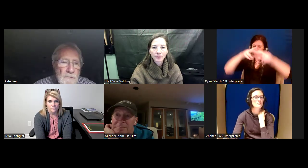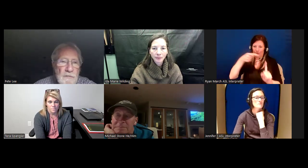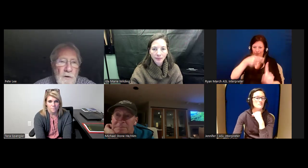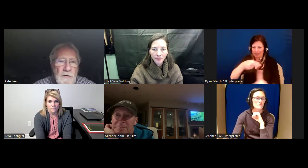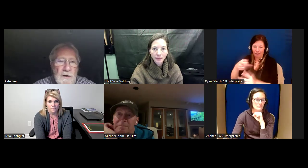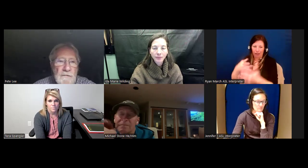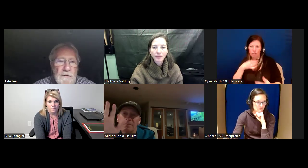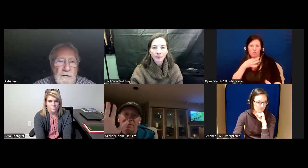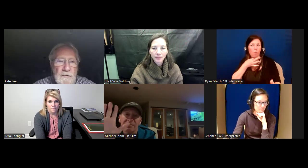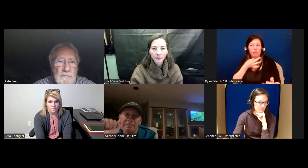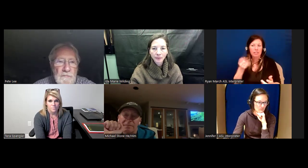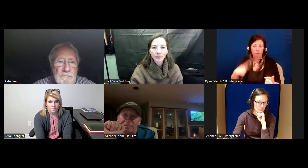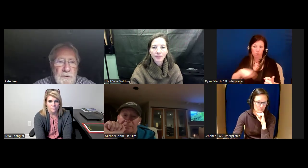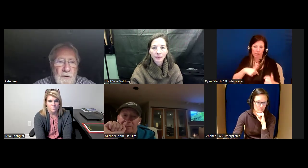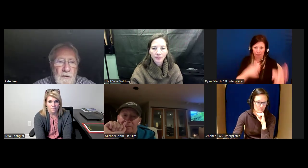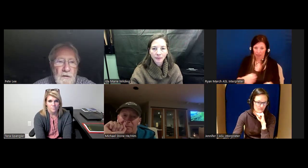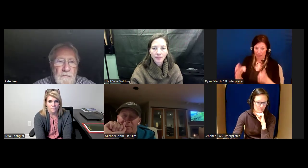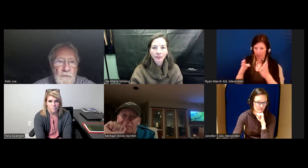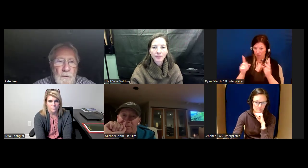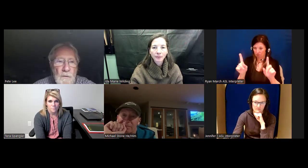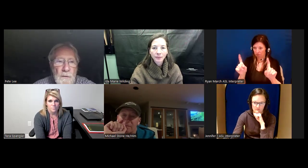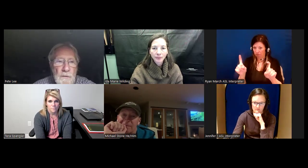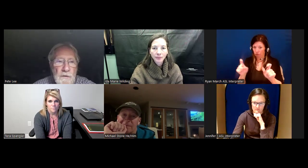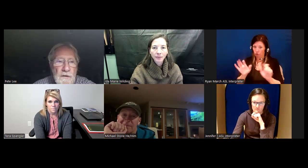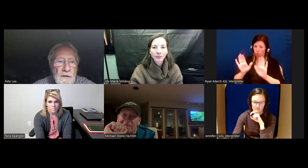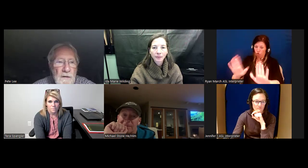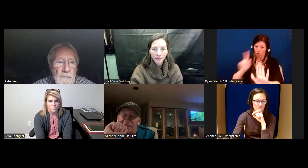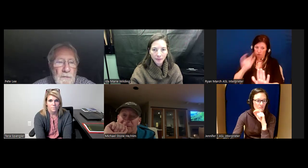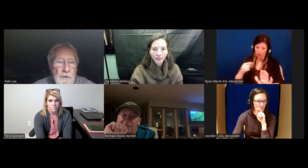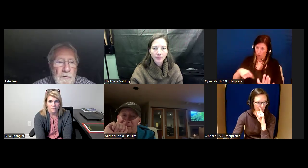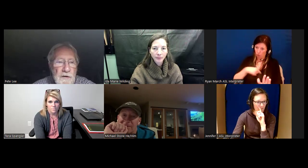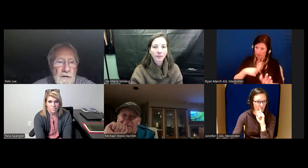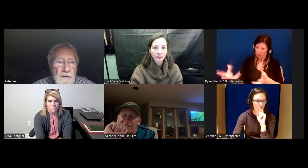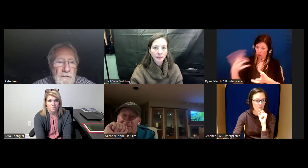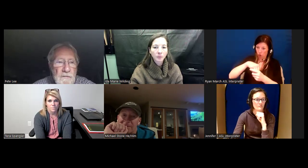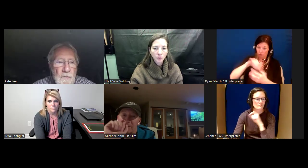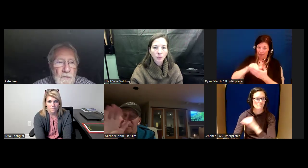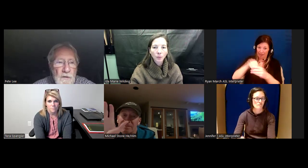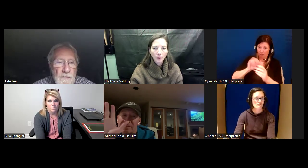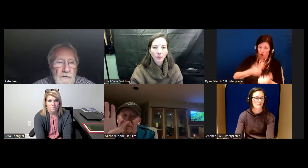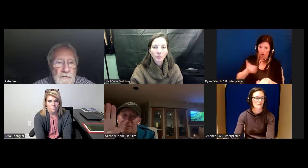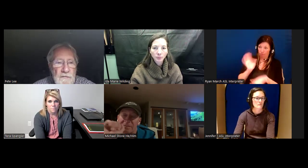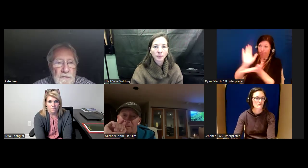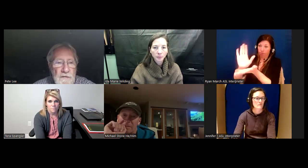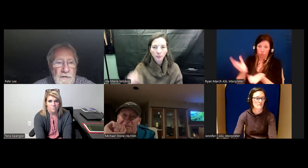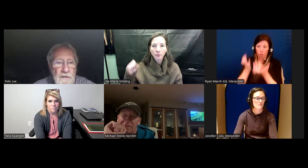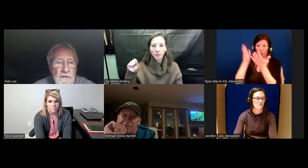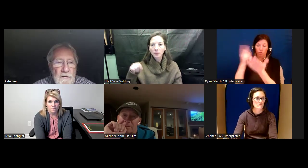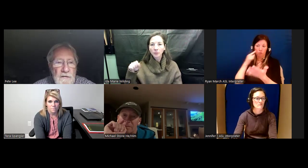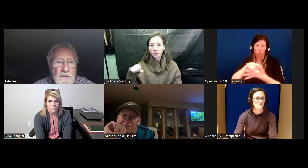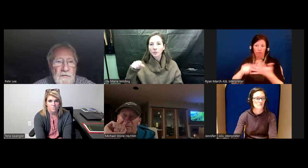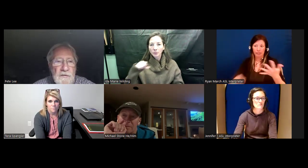so I'm just wondering if that's part of what we would be proposing for